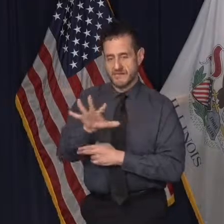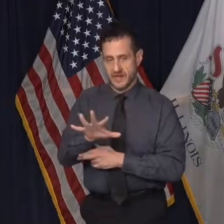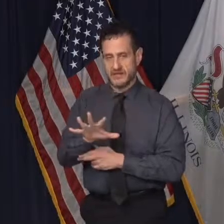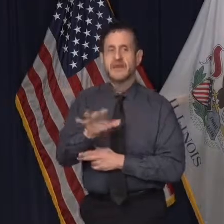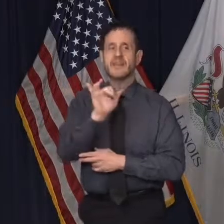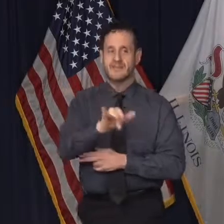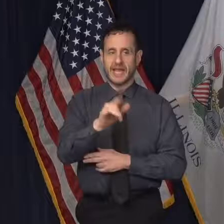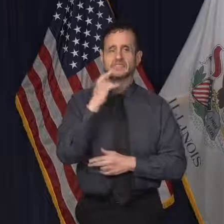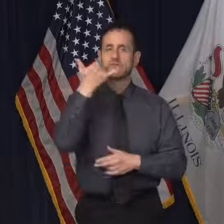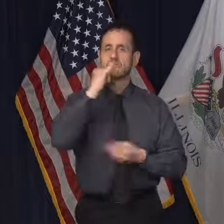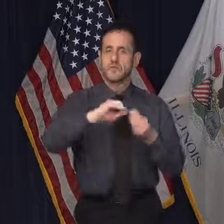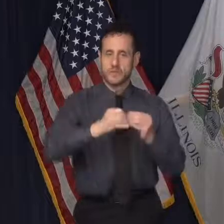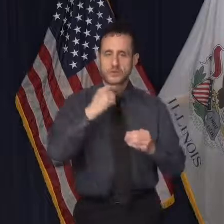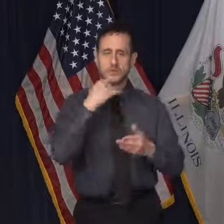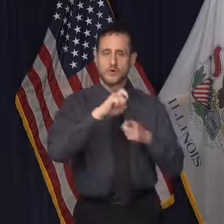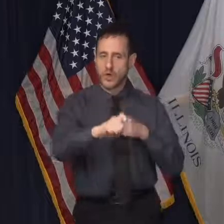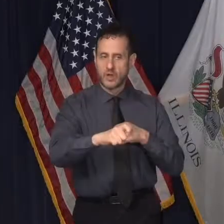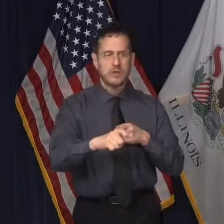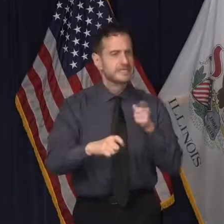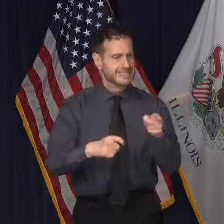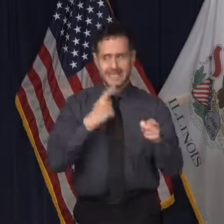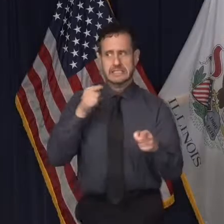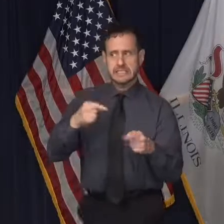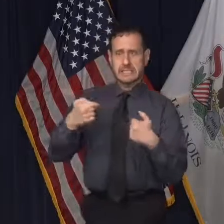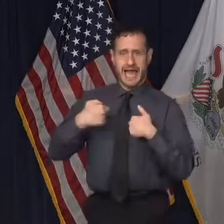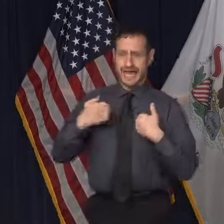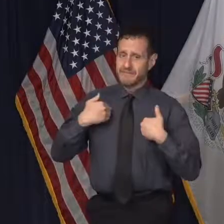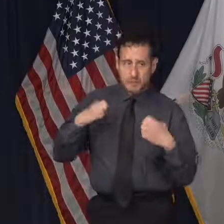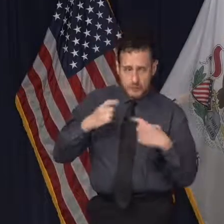1-800-273-8255. Today, we are reporting